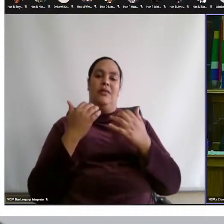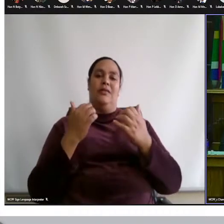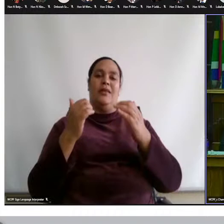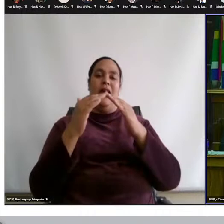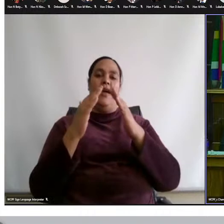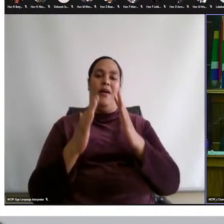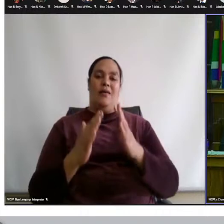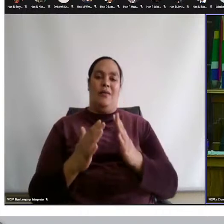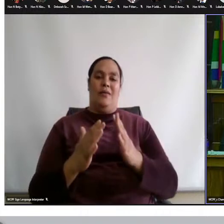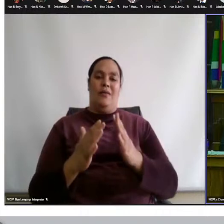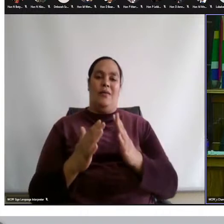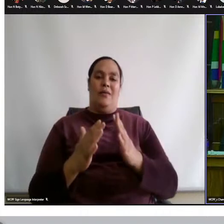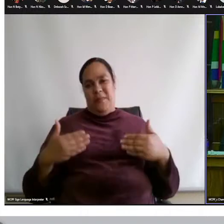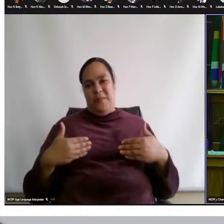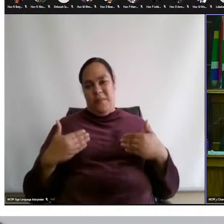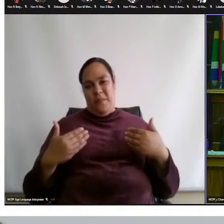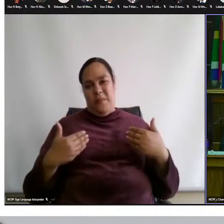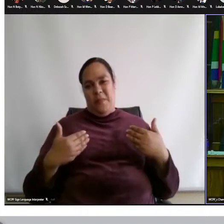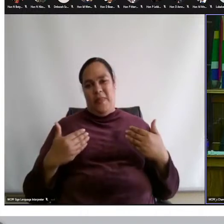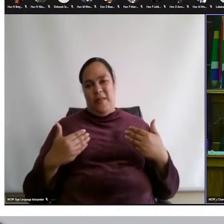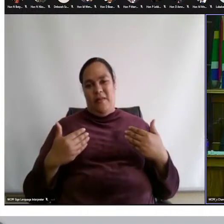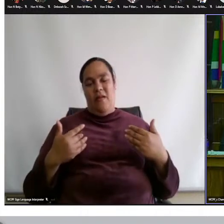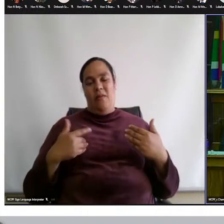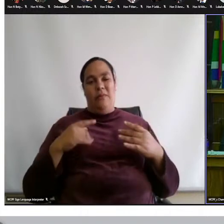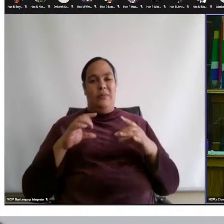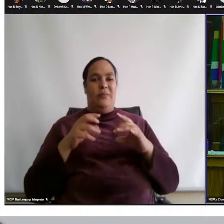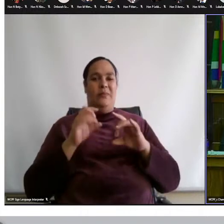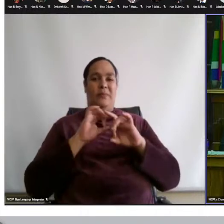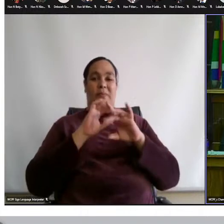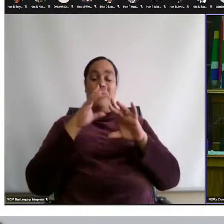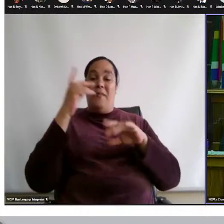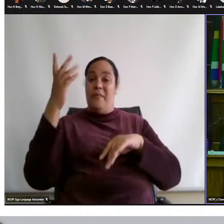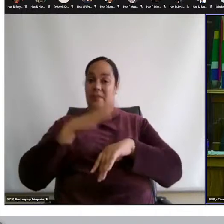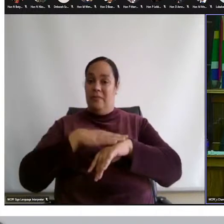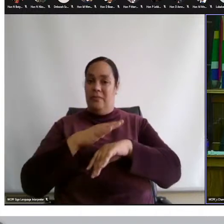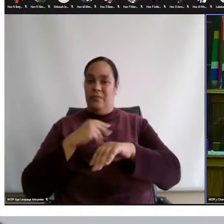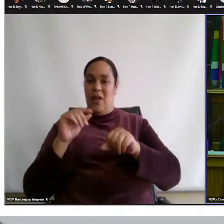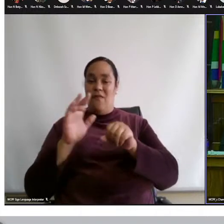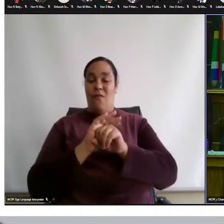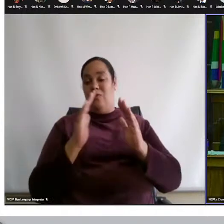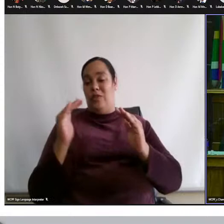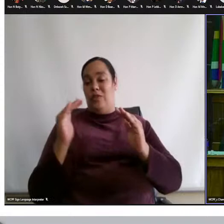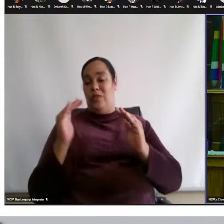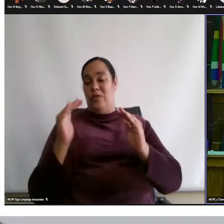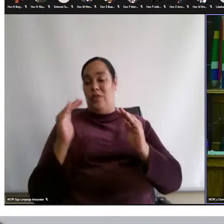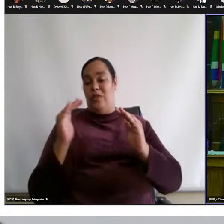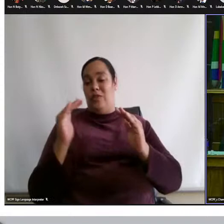I'm glad. It's clear that next time we're going to have a full house.